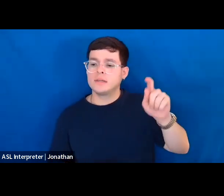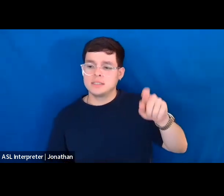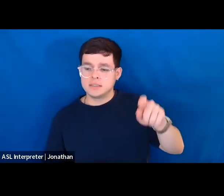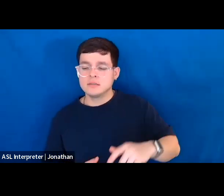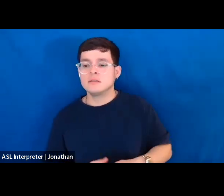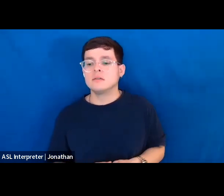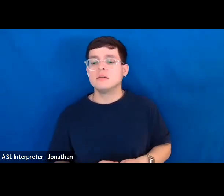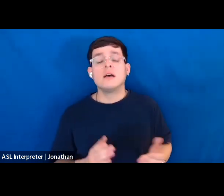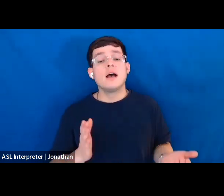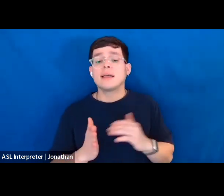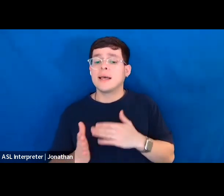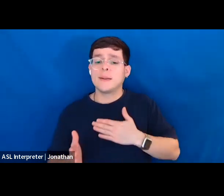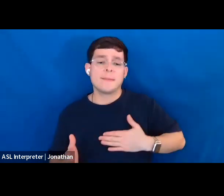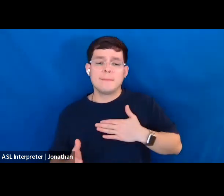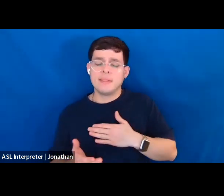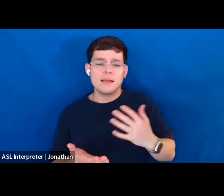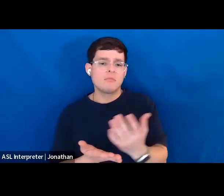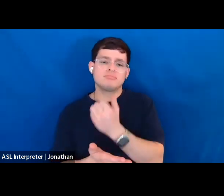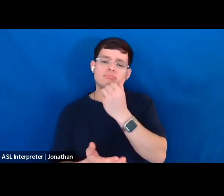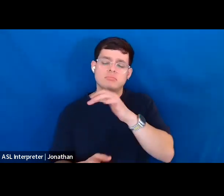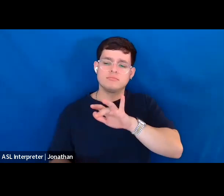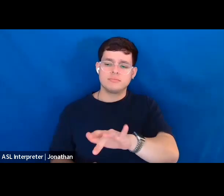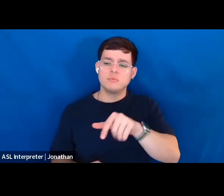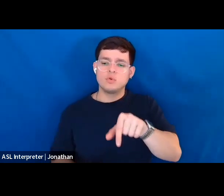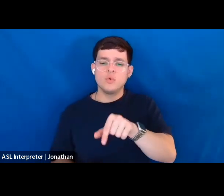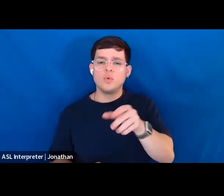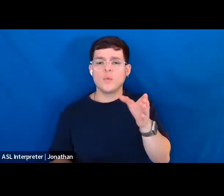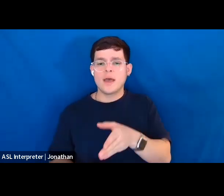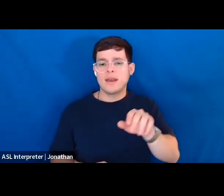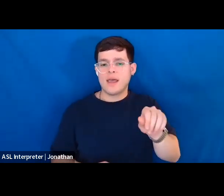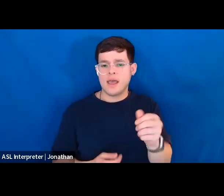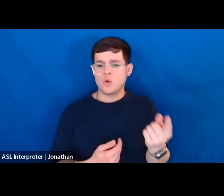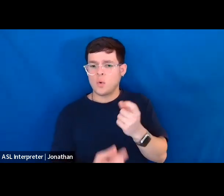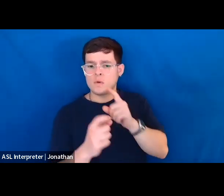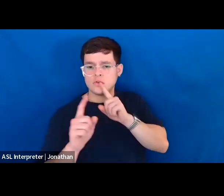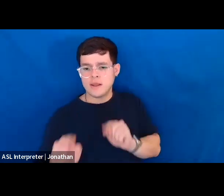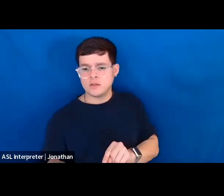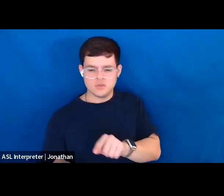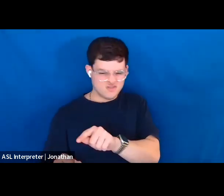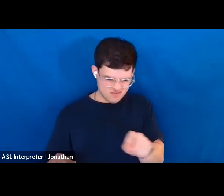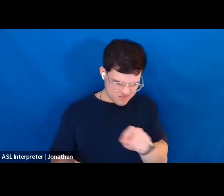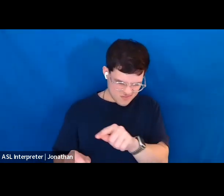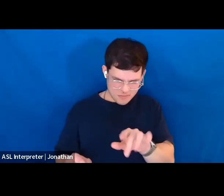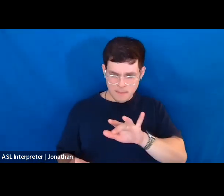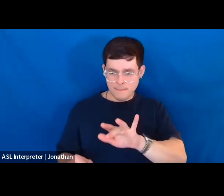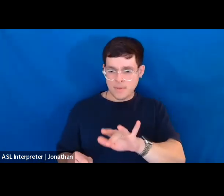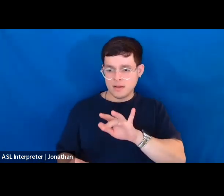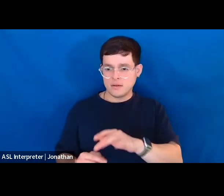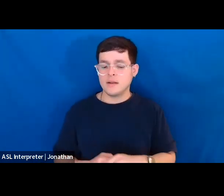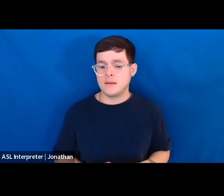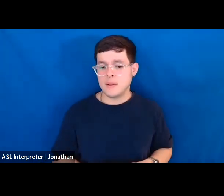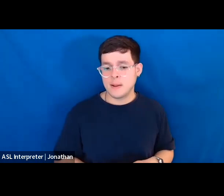please use the Q&A feature that's in Zoom. It's at the bottom of your screen. It's a little button with two